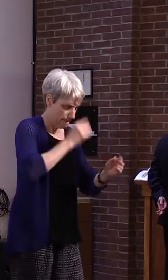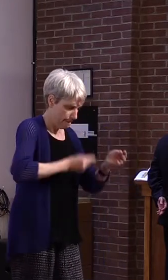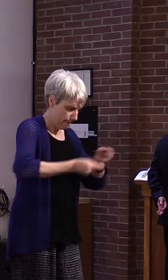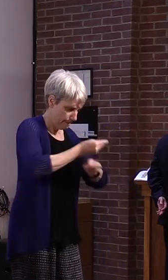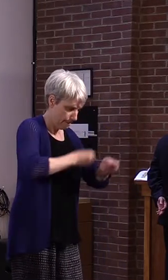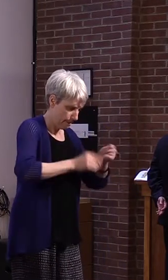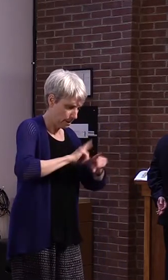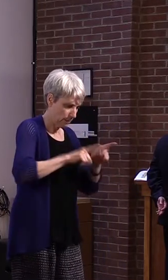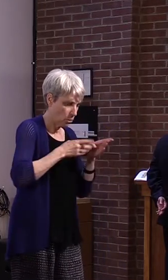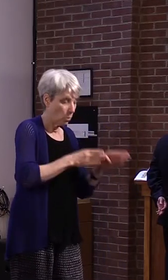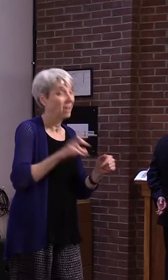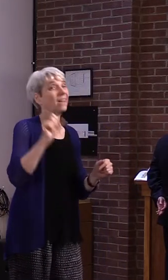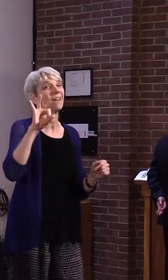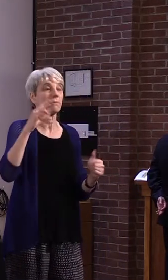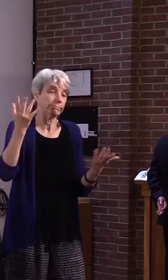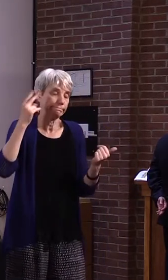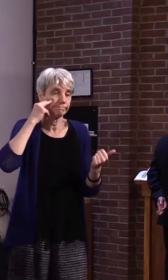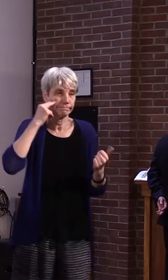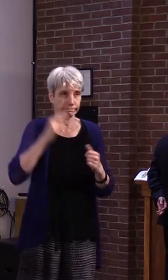the money.